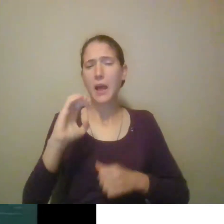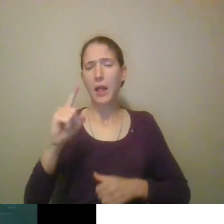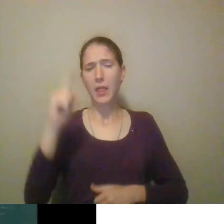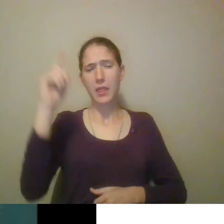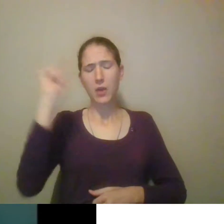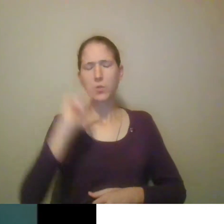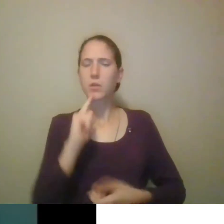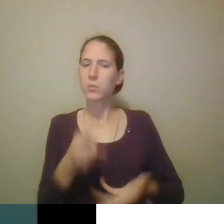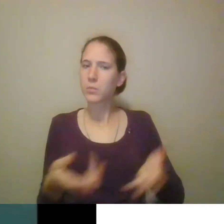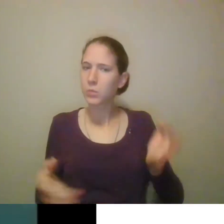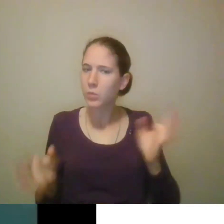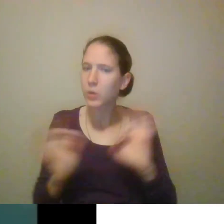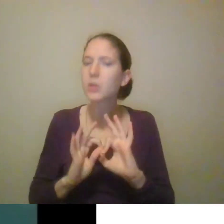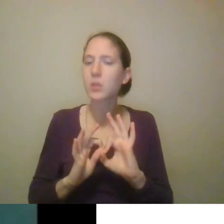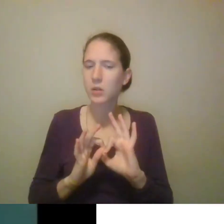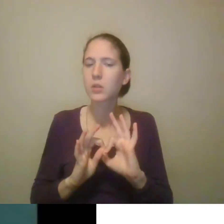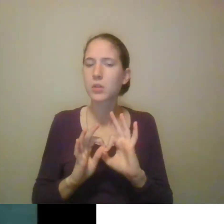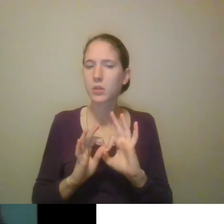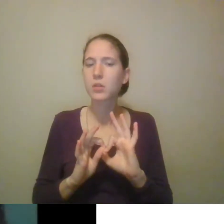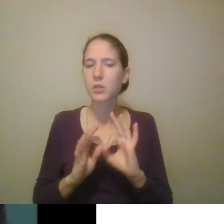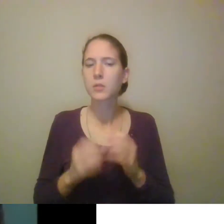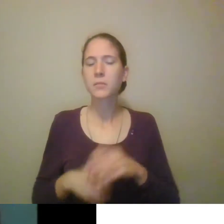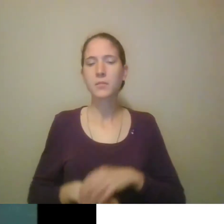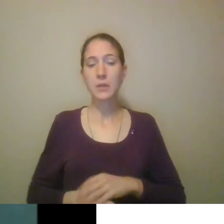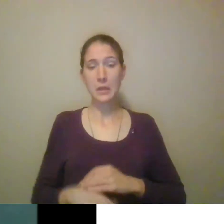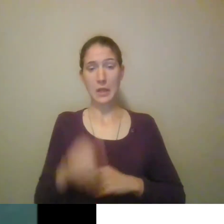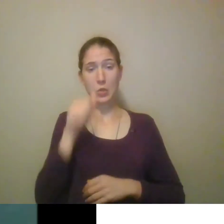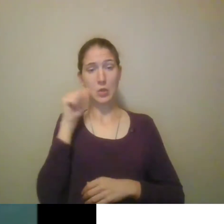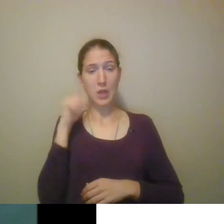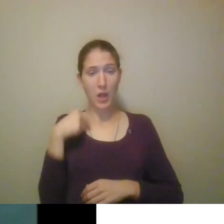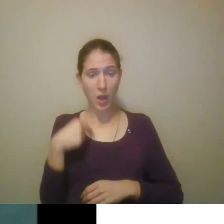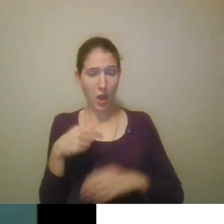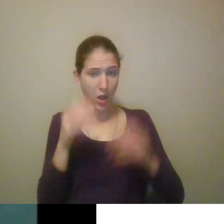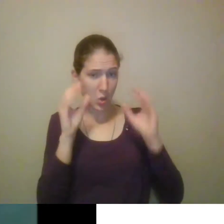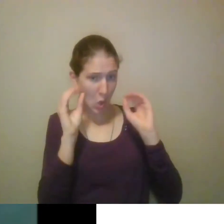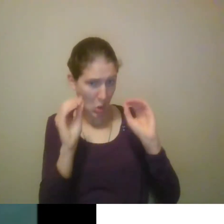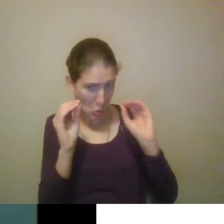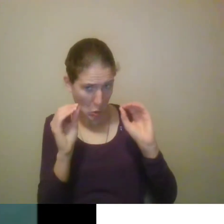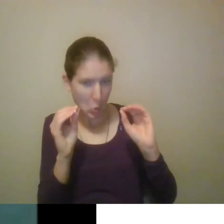saying yesterday, some people may accept this, others may